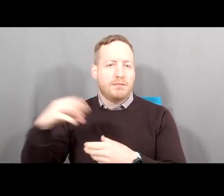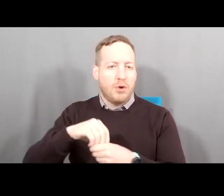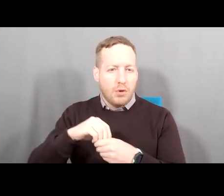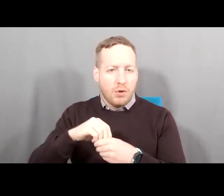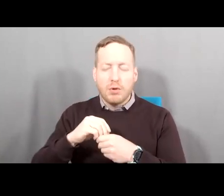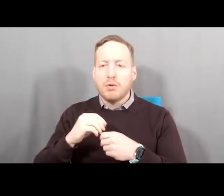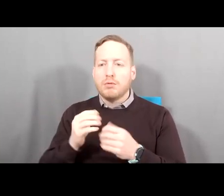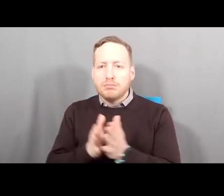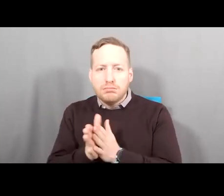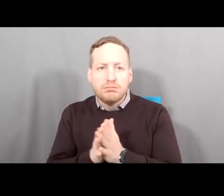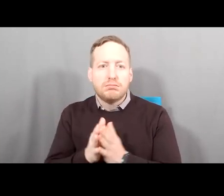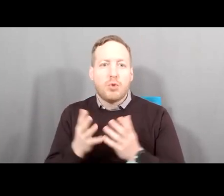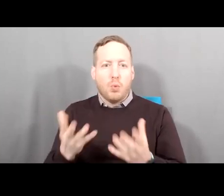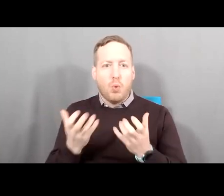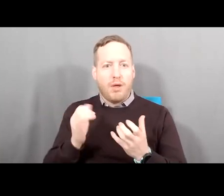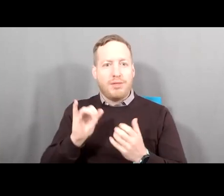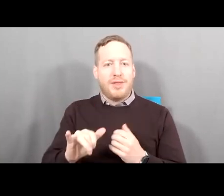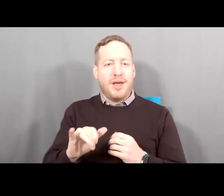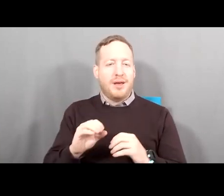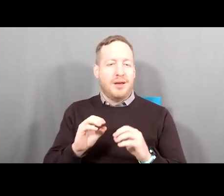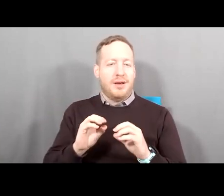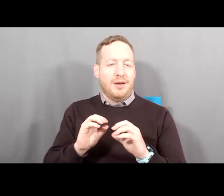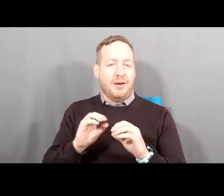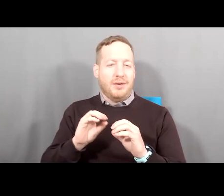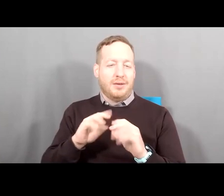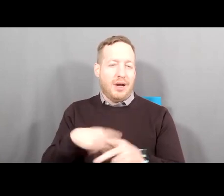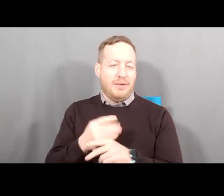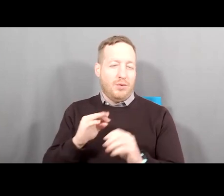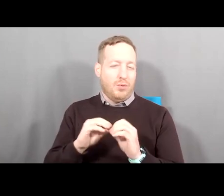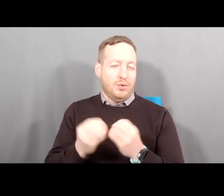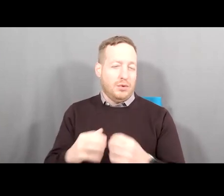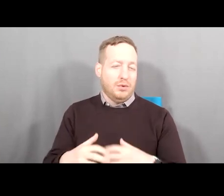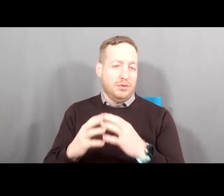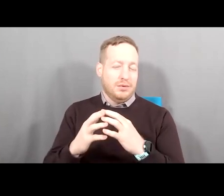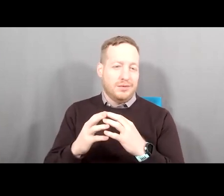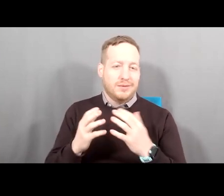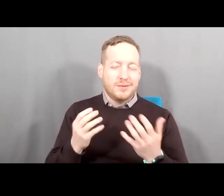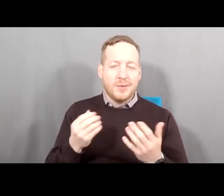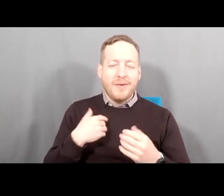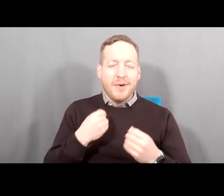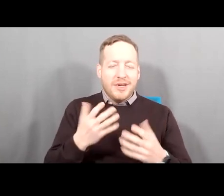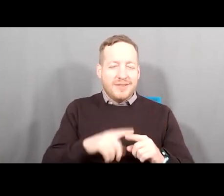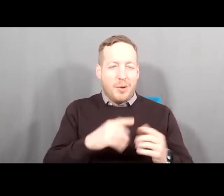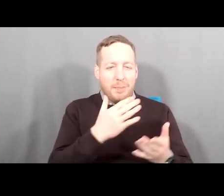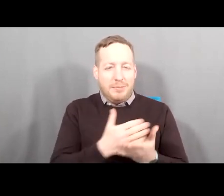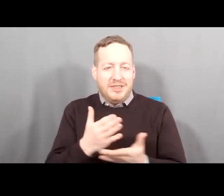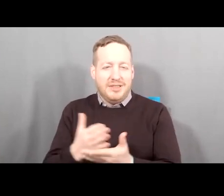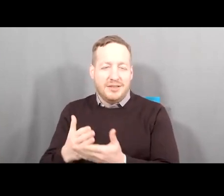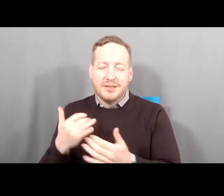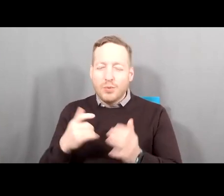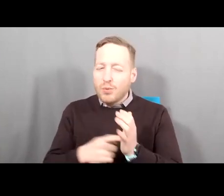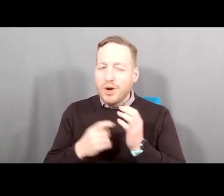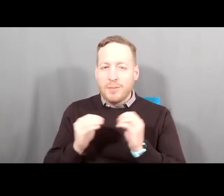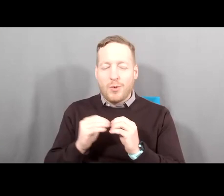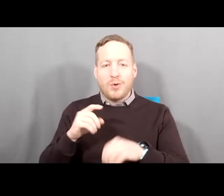the community needs to be involved to a great extent to make sure that that organization gets off the